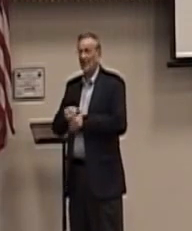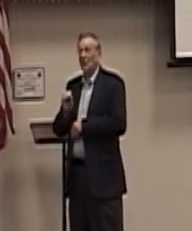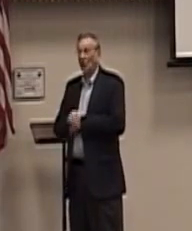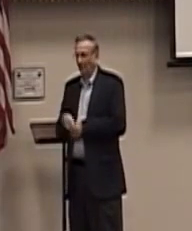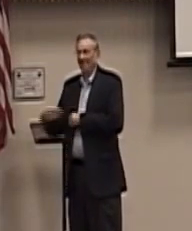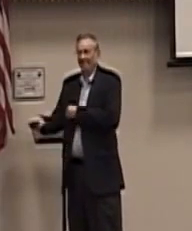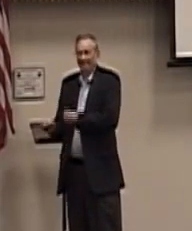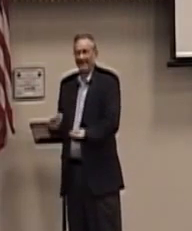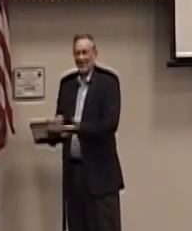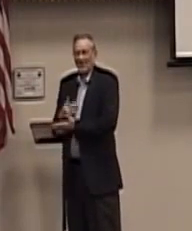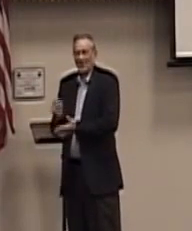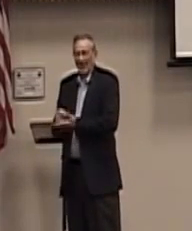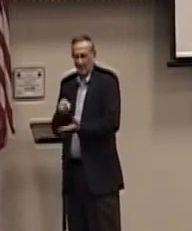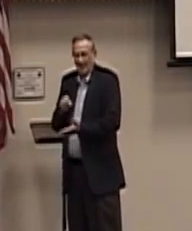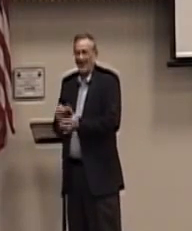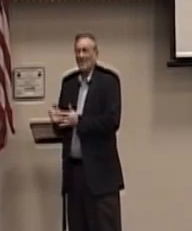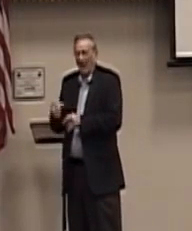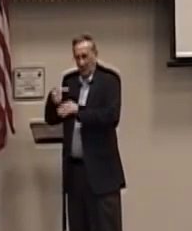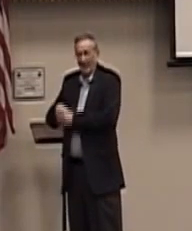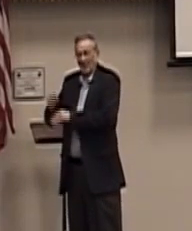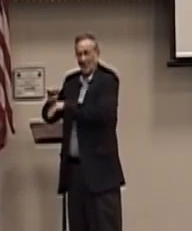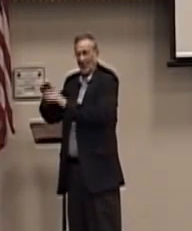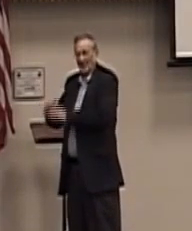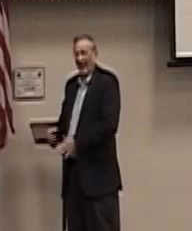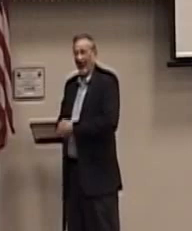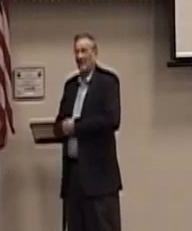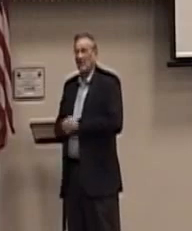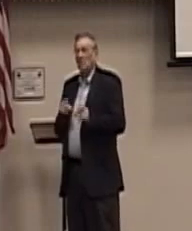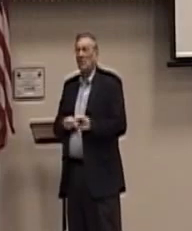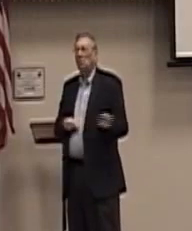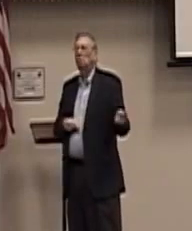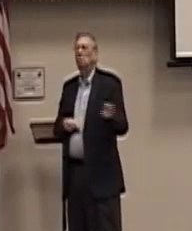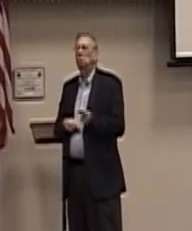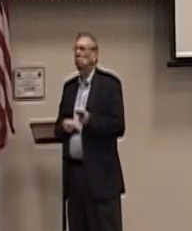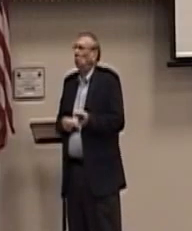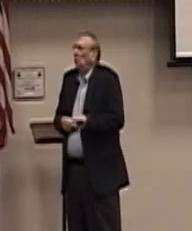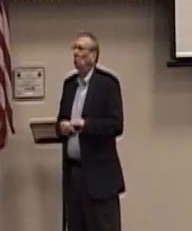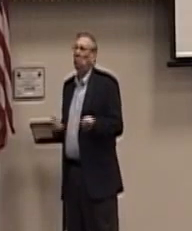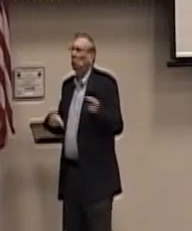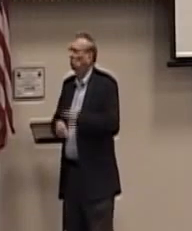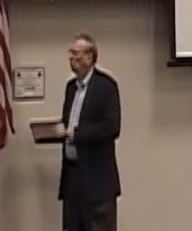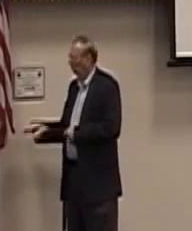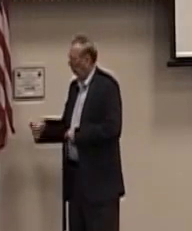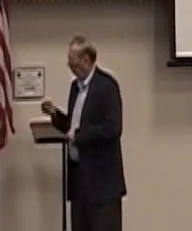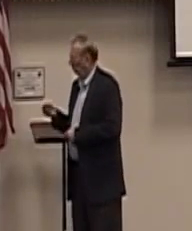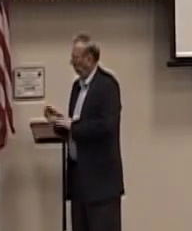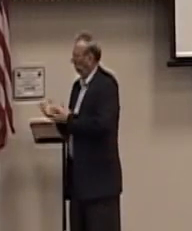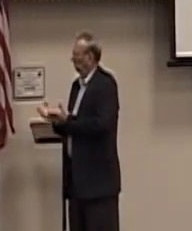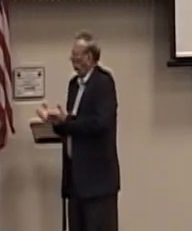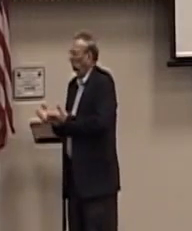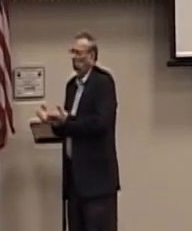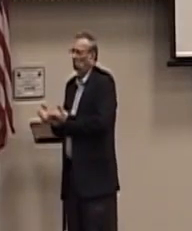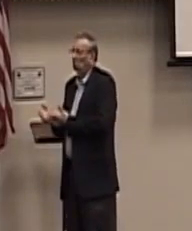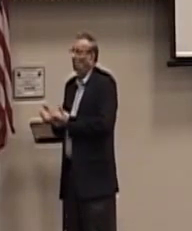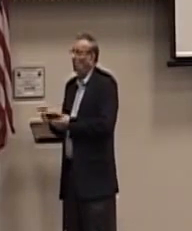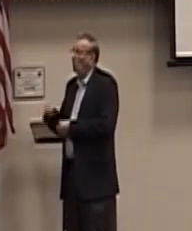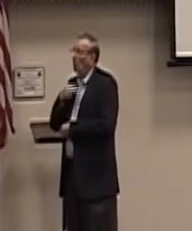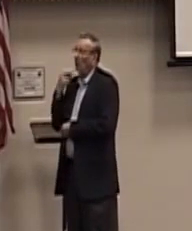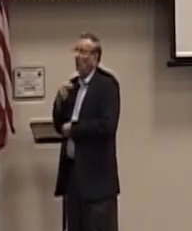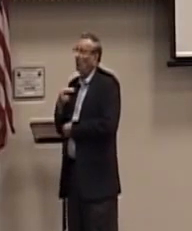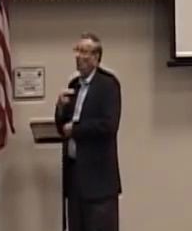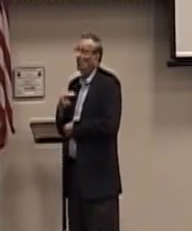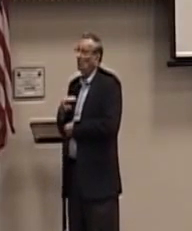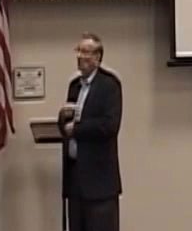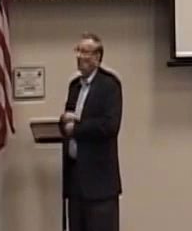give them a New Testament, he can study the Bible with them, and people will come in off the streets and they'll take a Bible from him at risk. You don't